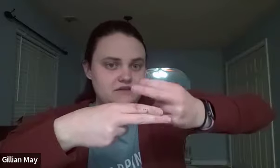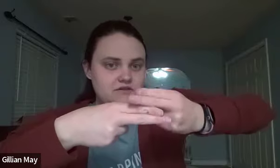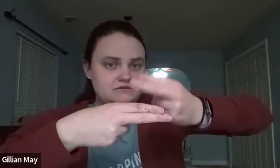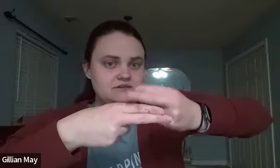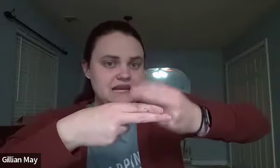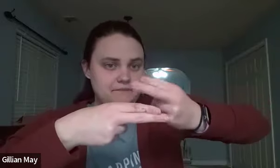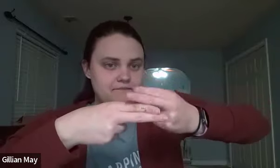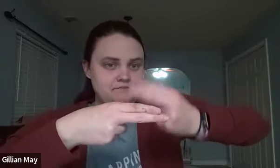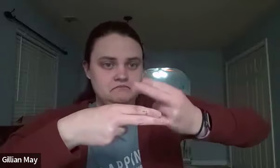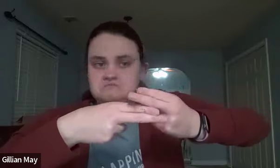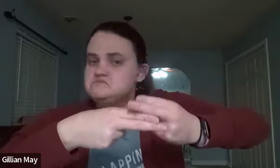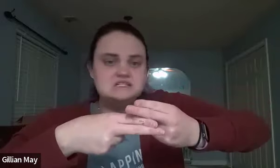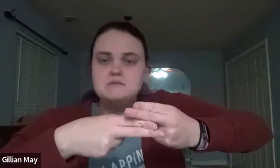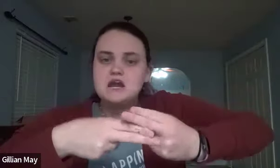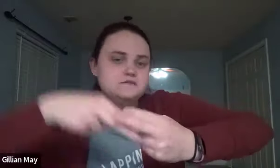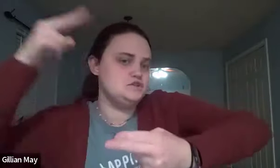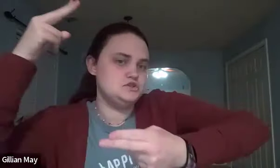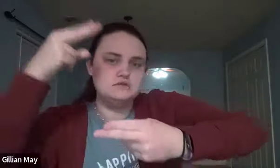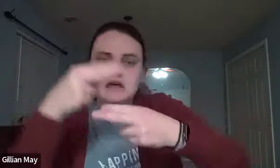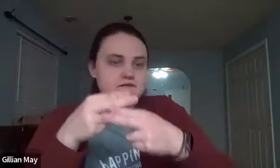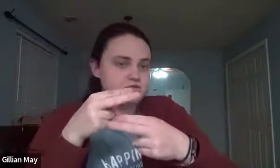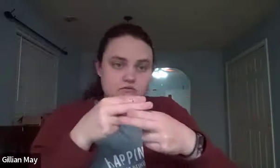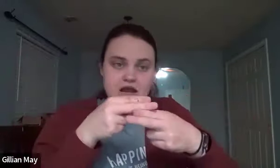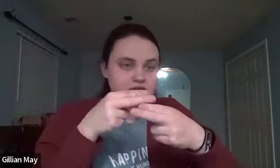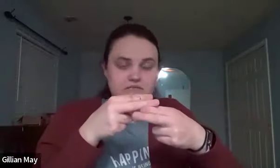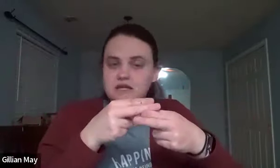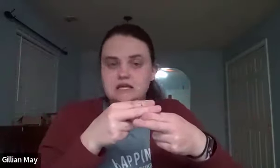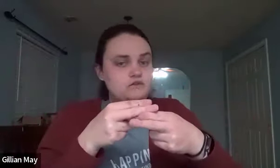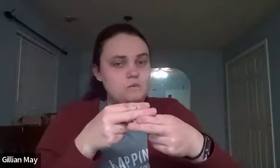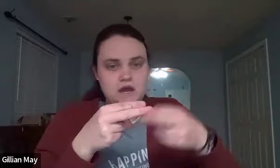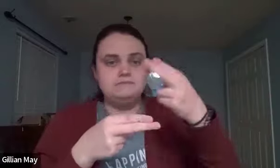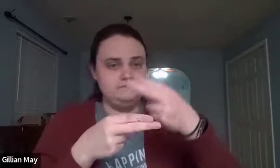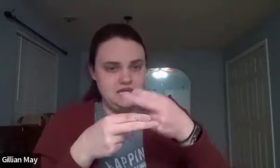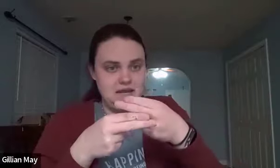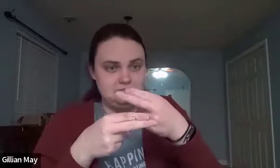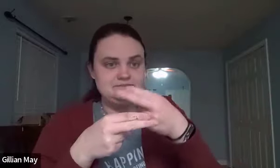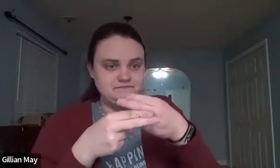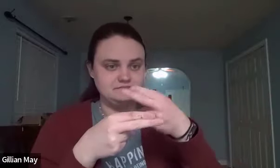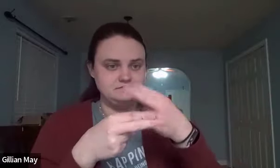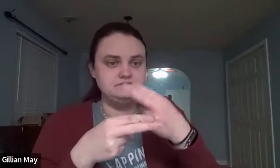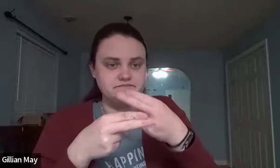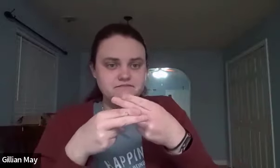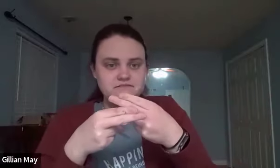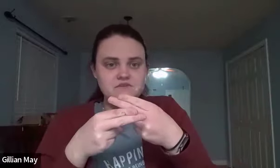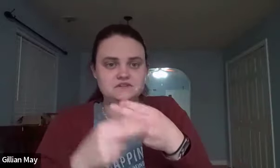other. Name. Does not matter if you do left or right, either way. Name.